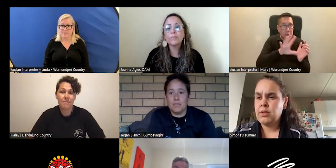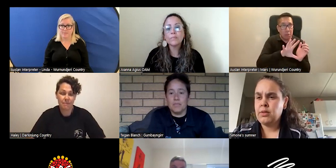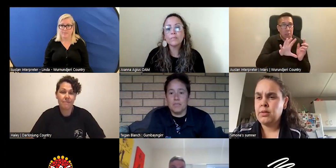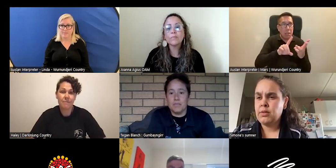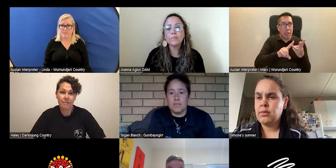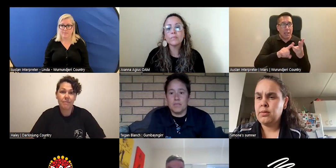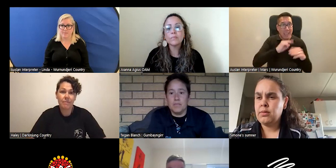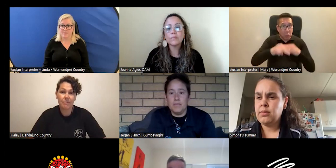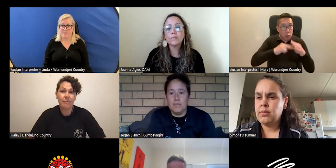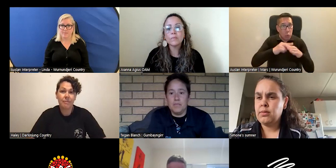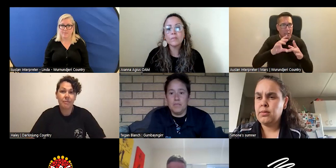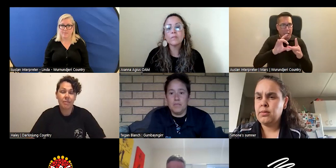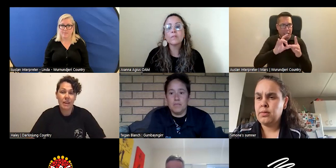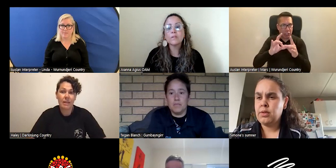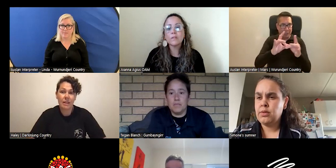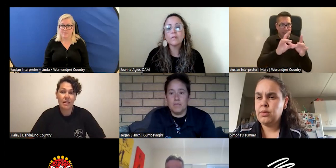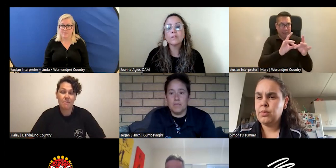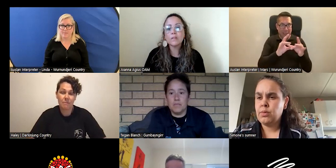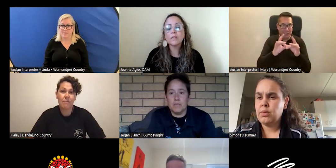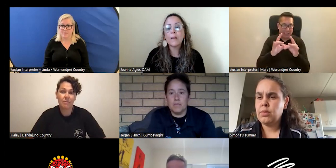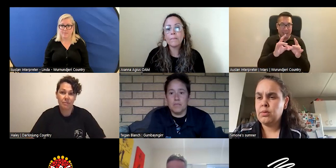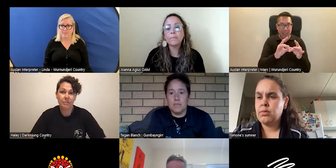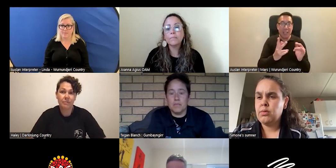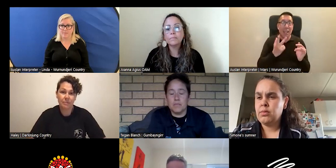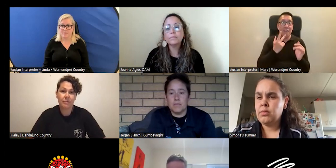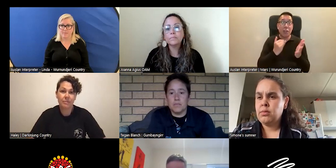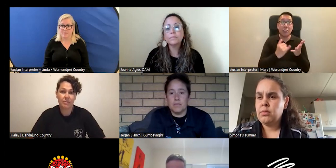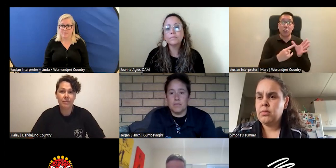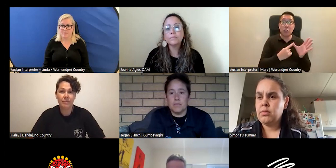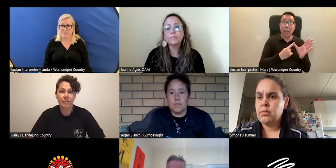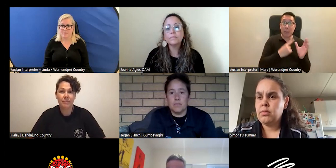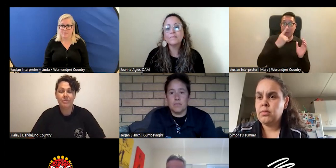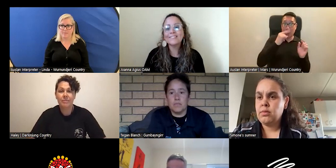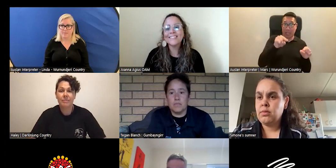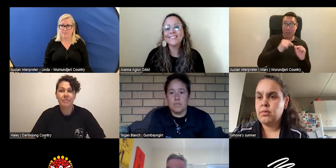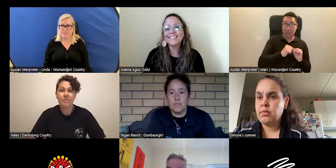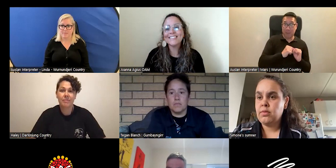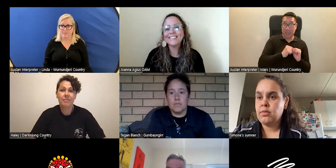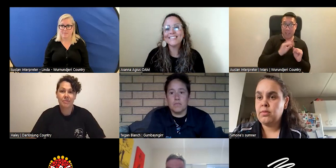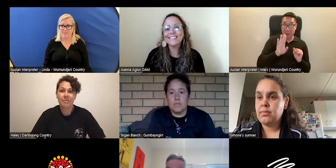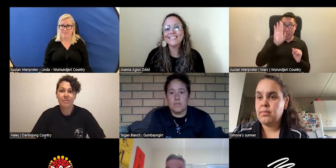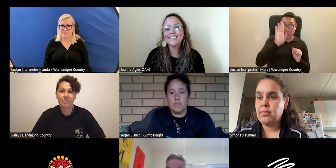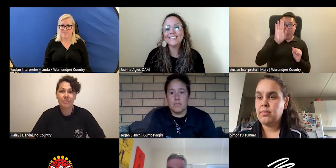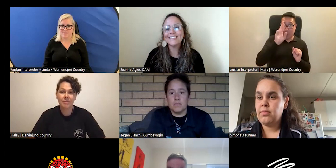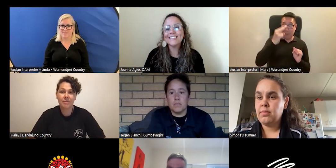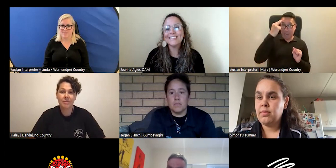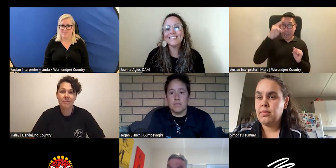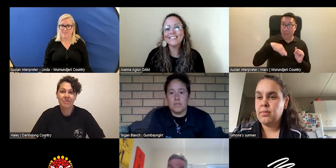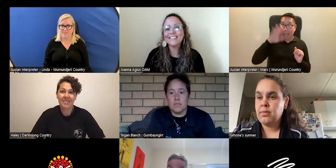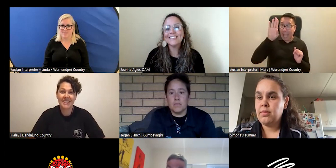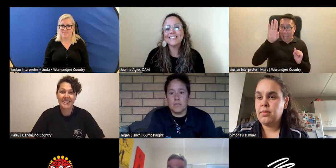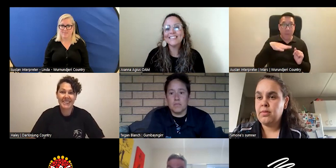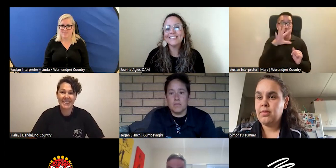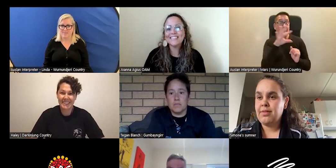connection. If one of our South Australian fellas here put their hands up to nominate and they get elected, all